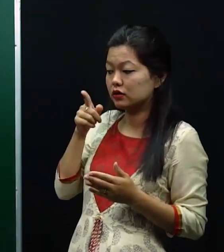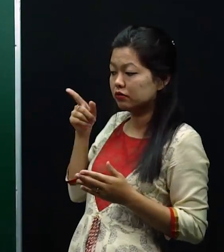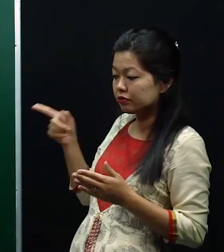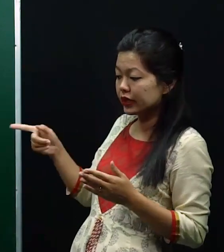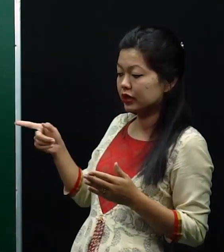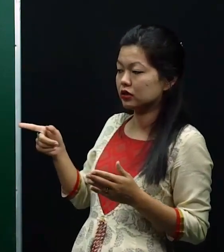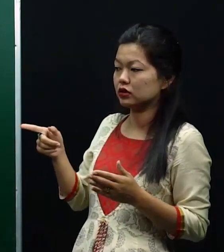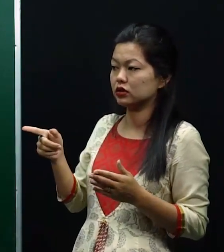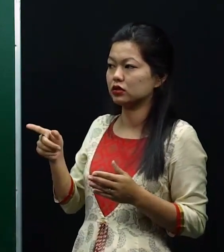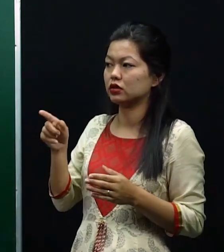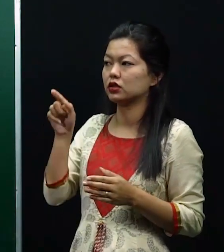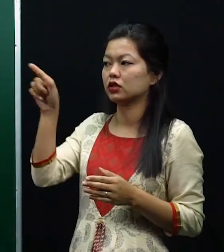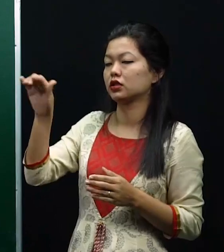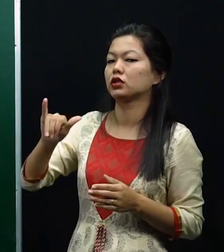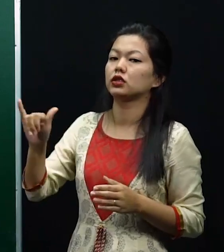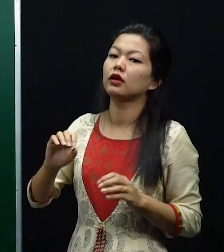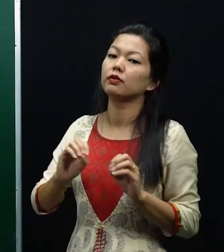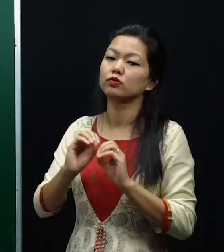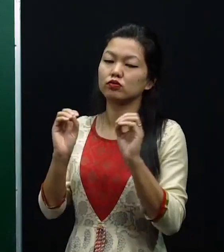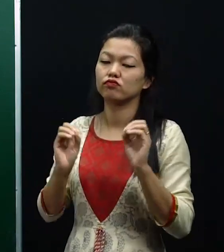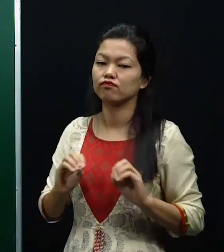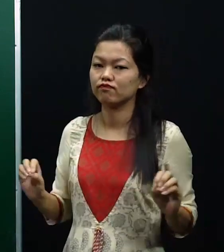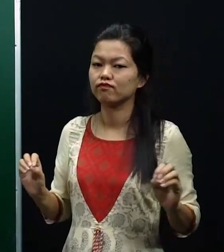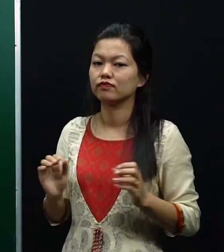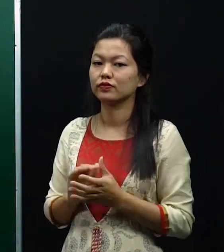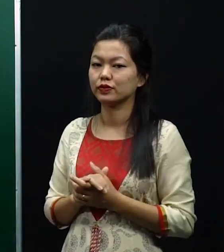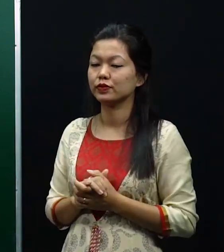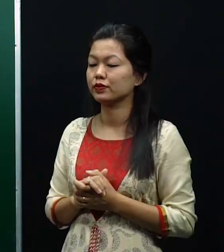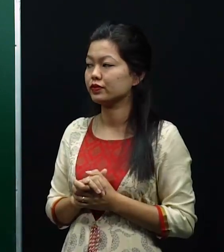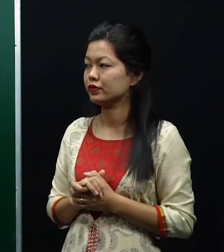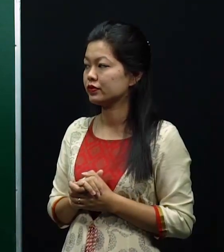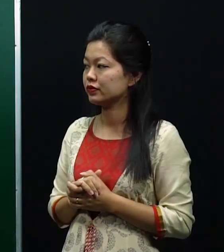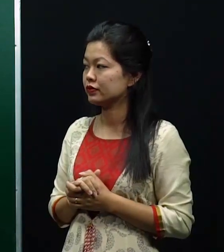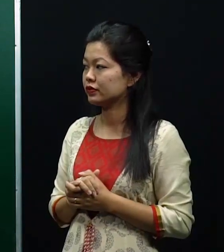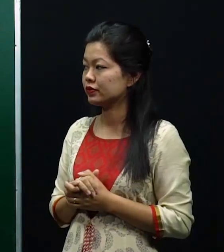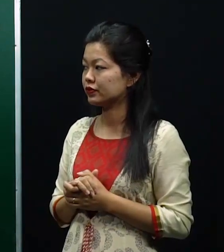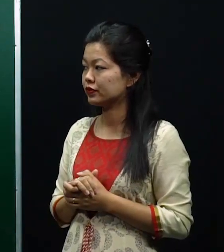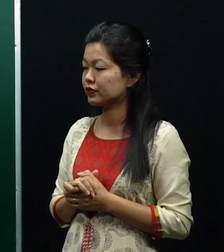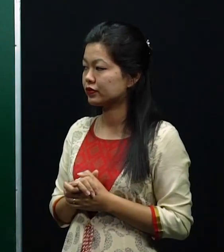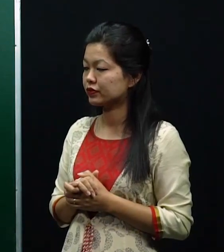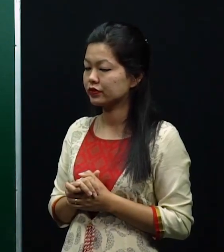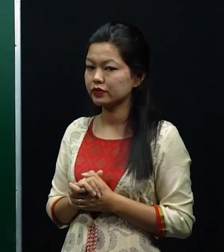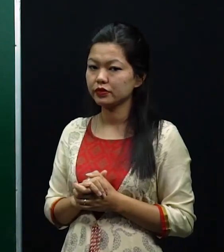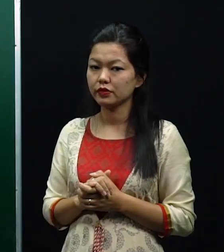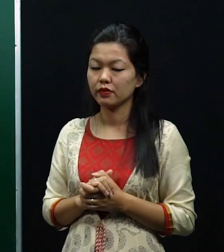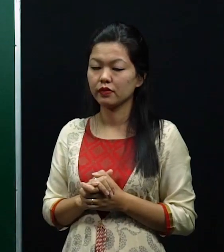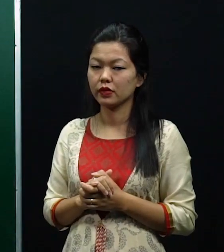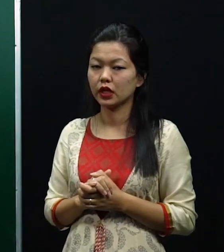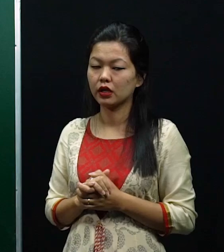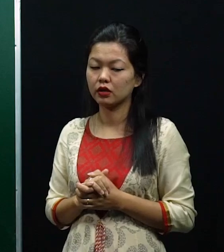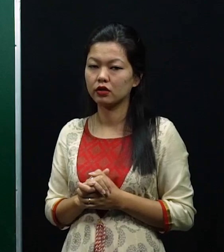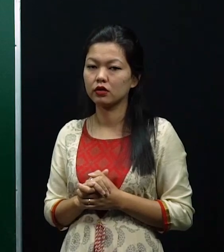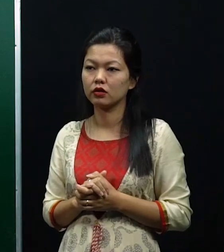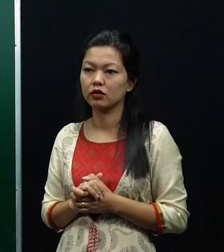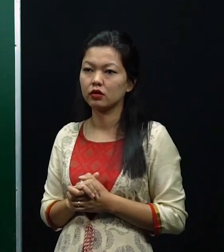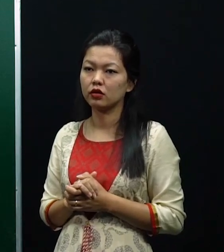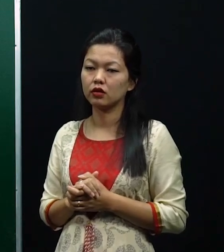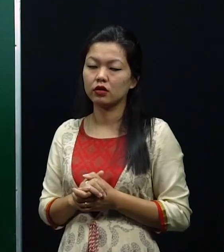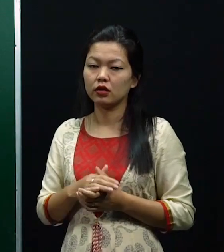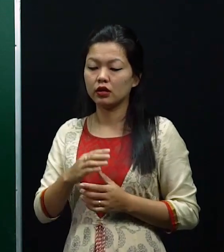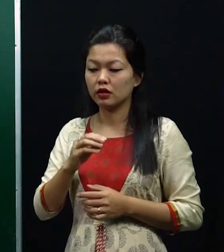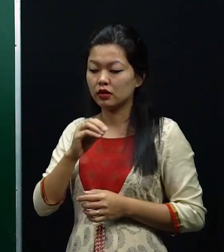come to him, standing in front of him. And that was the reason why he began to doubt himself. He began to hear, he felt like he